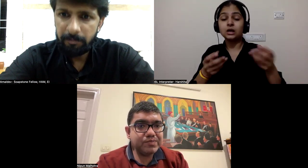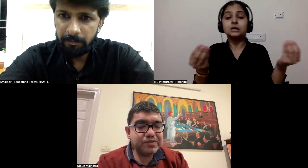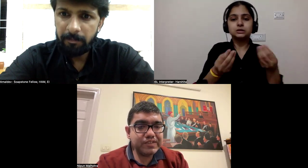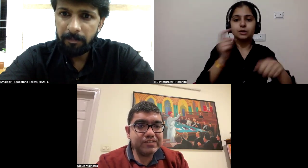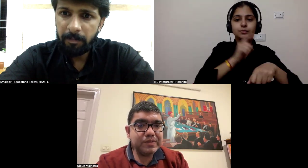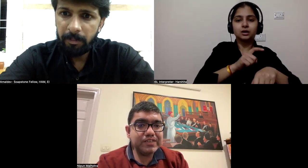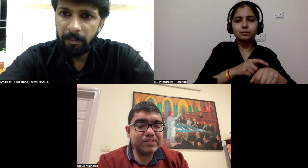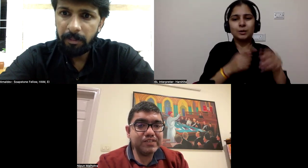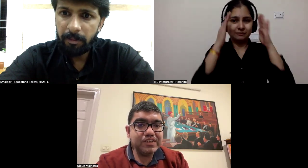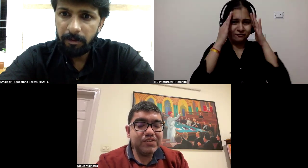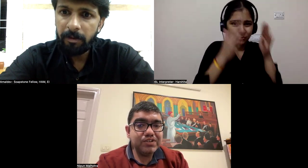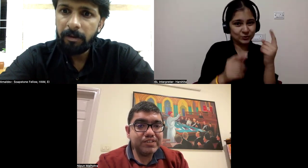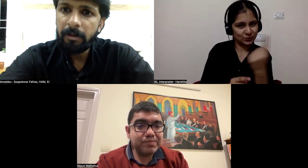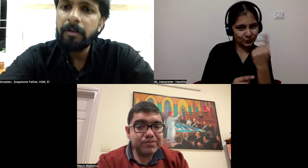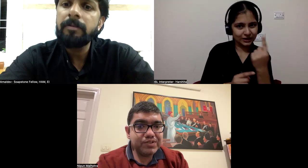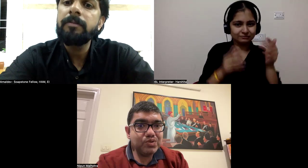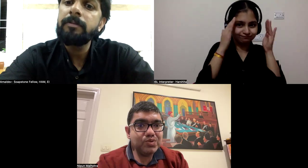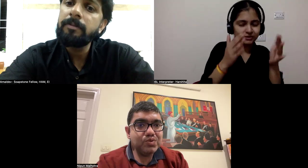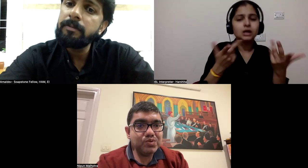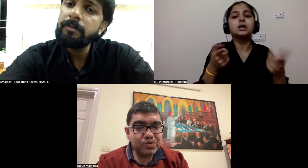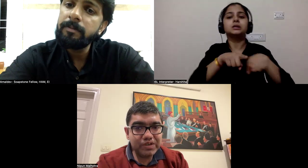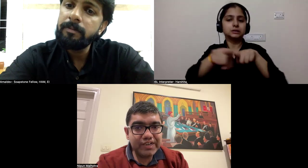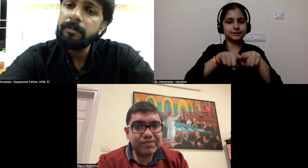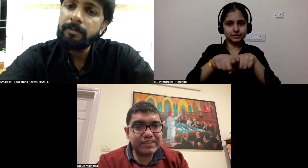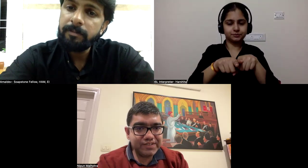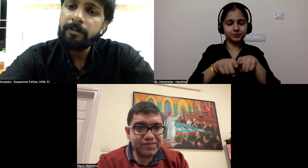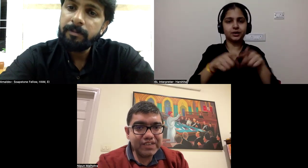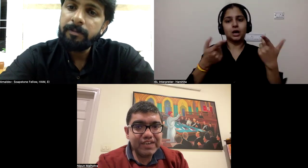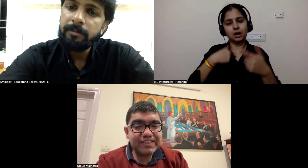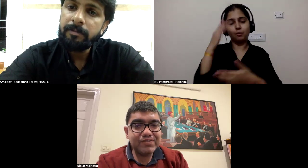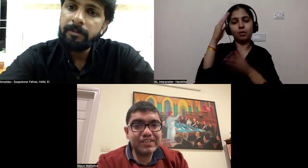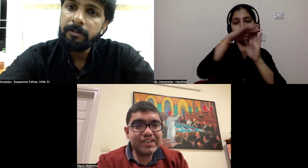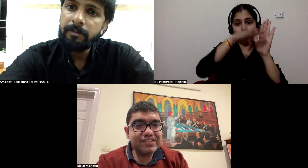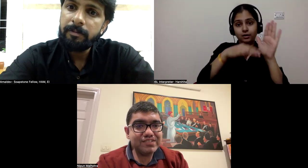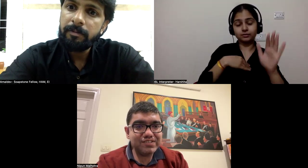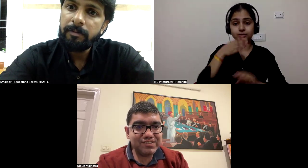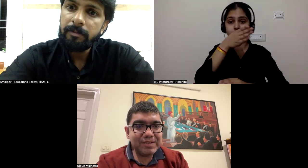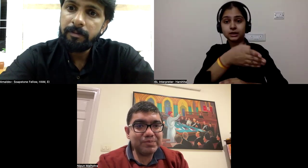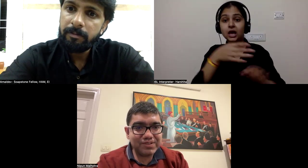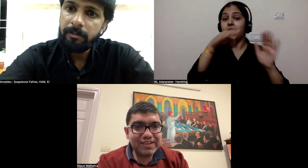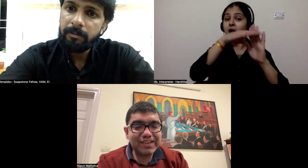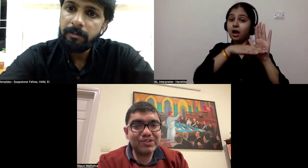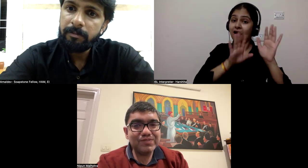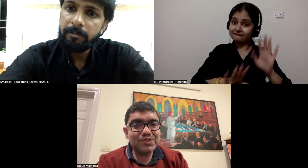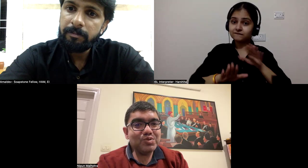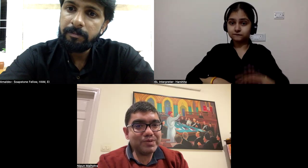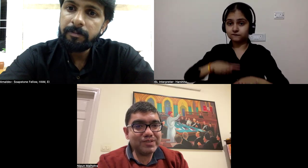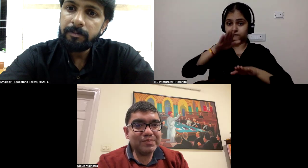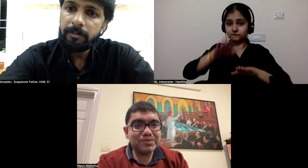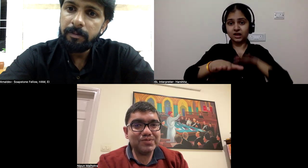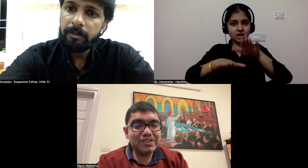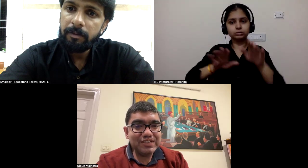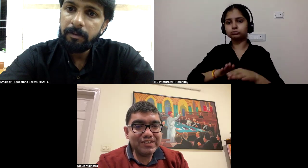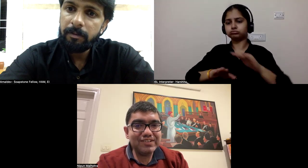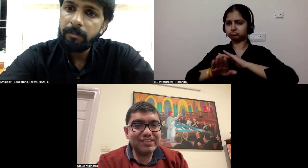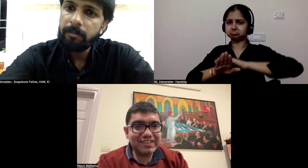advocate for a specific disability as well. For example, if I go to an event and that event has steps and I cannot even go up the